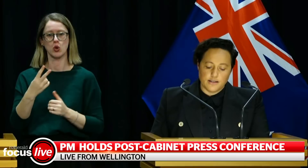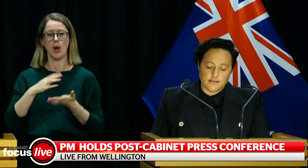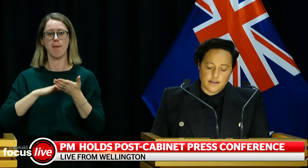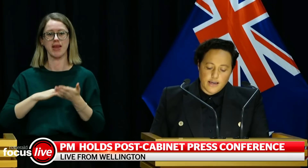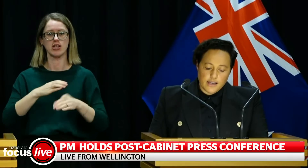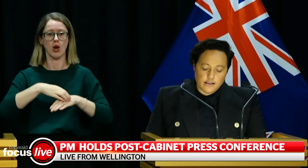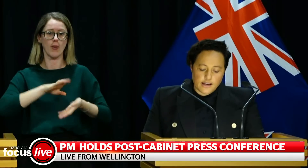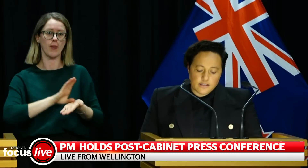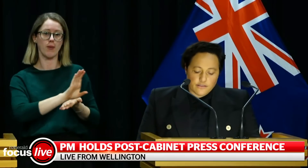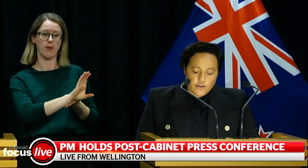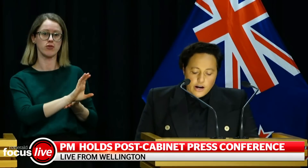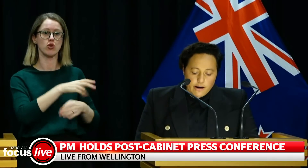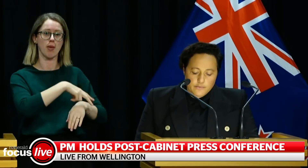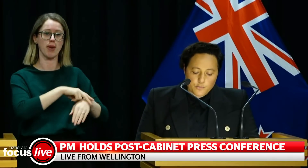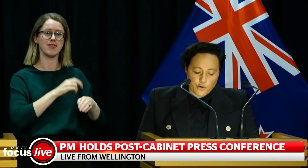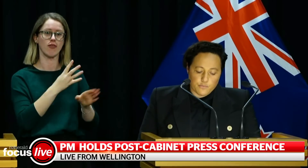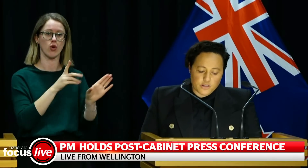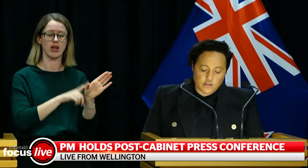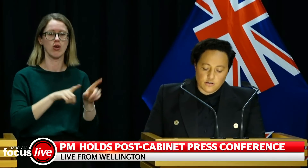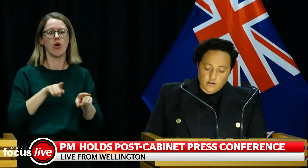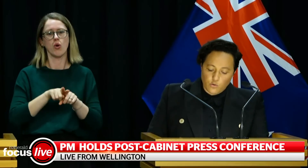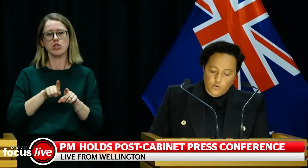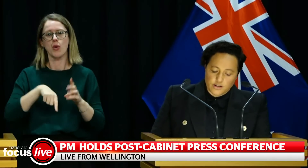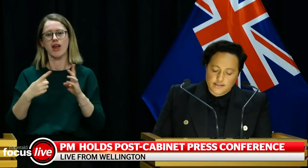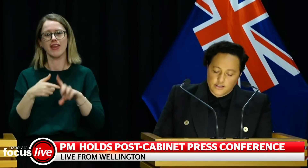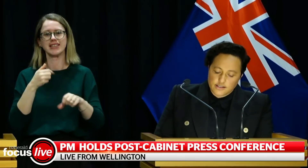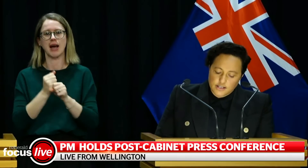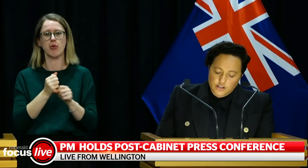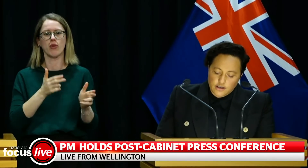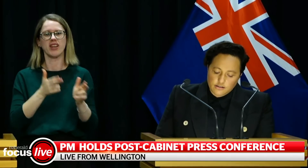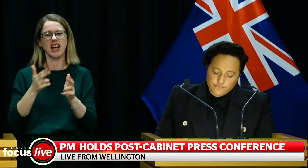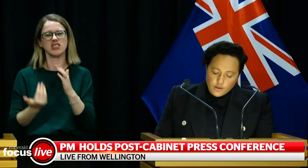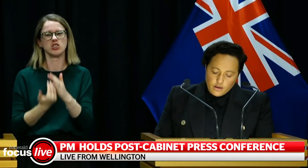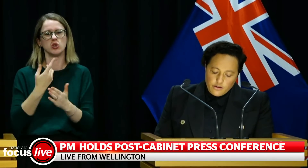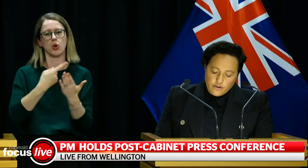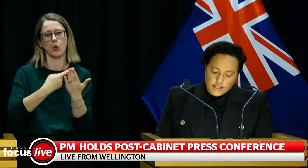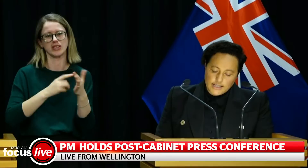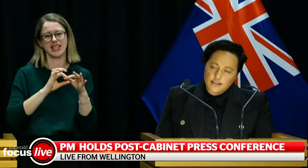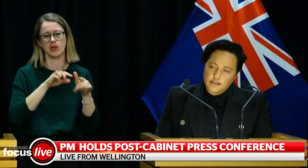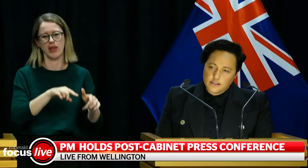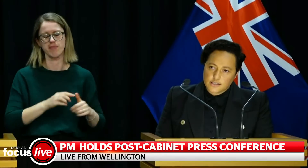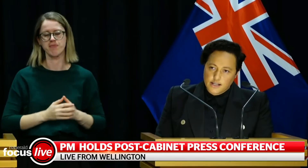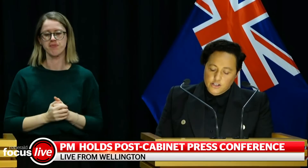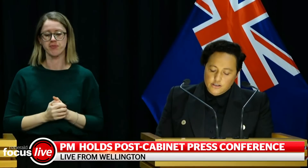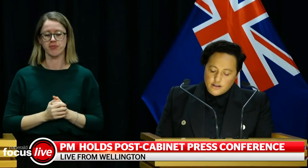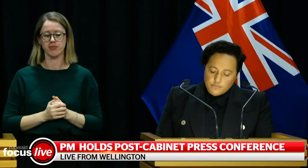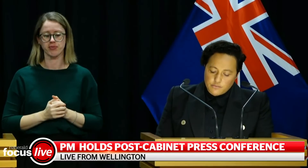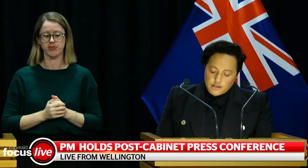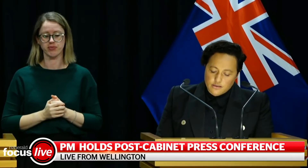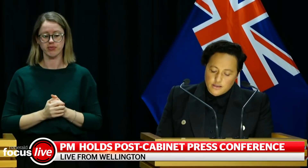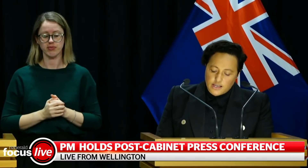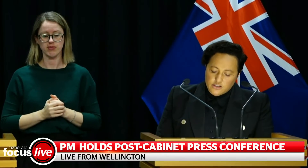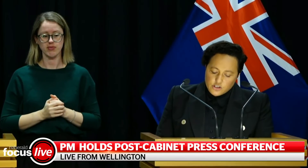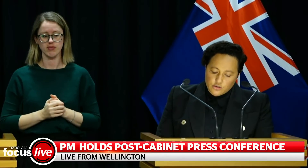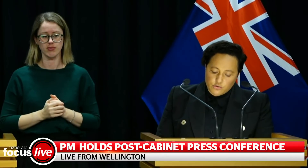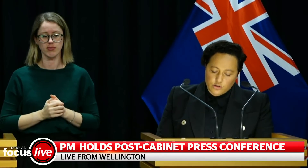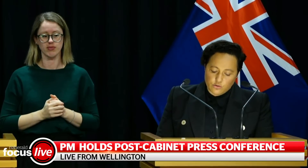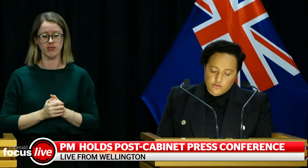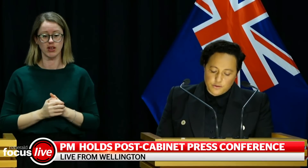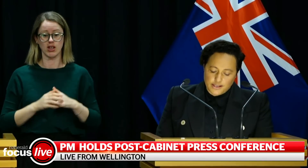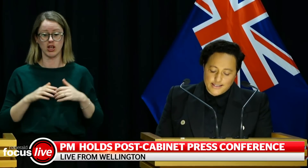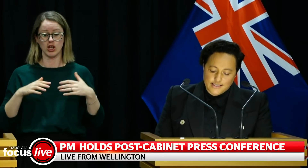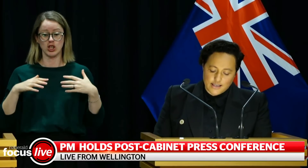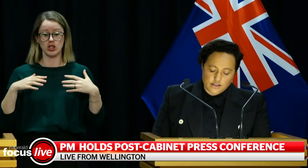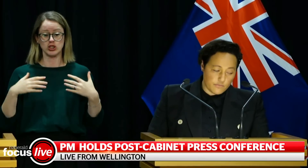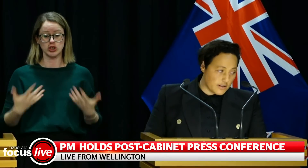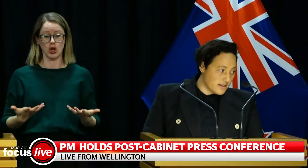the police, and enacting the Firearms Prohibition Orders Legislation Act. Finally, legislation to implement the additional tools